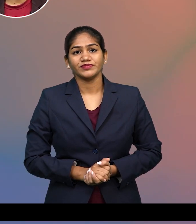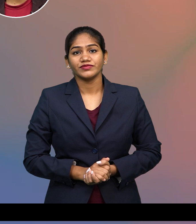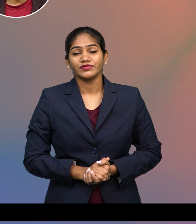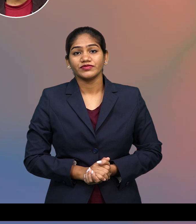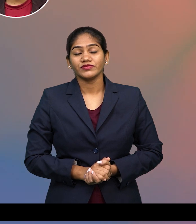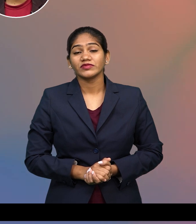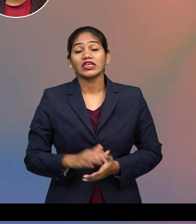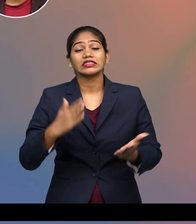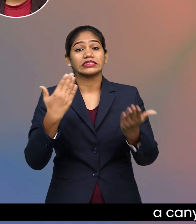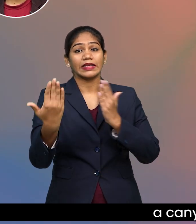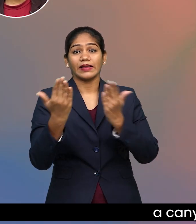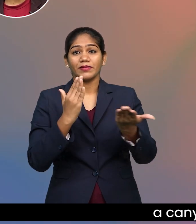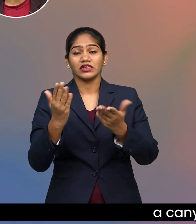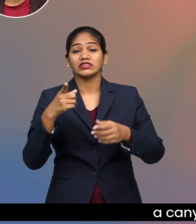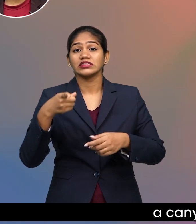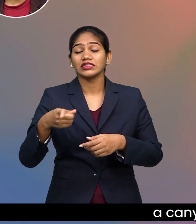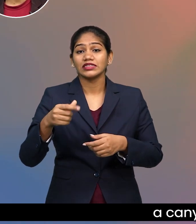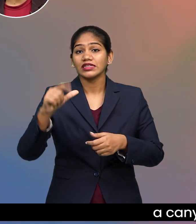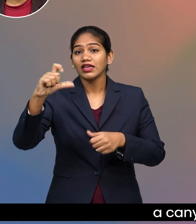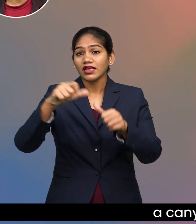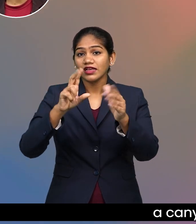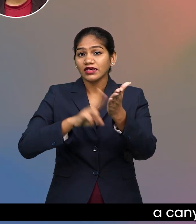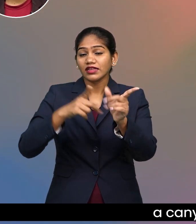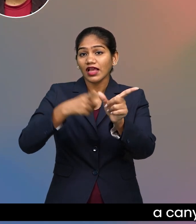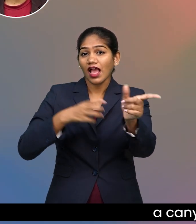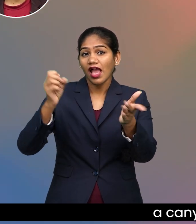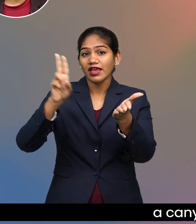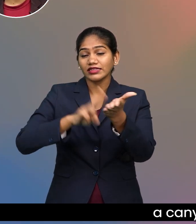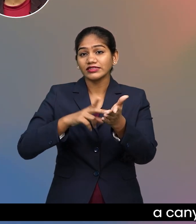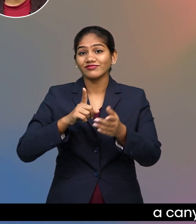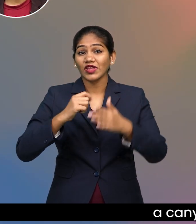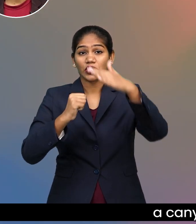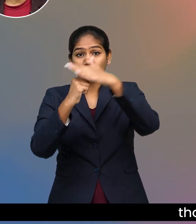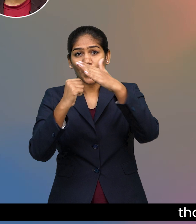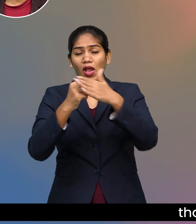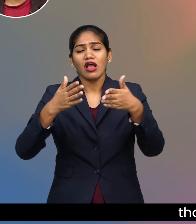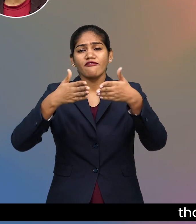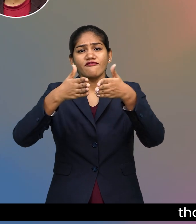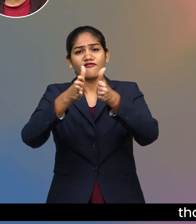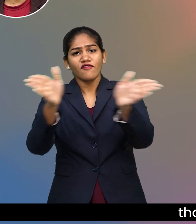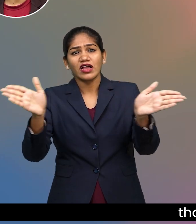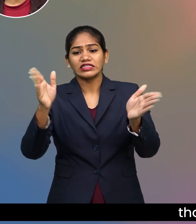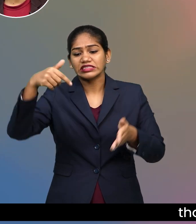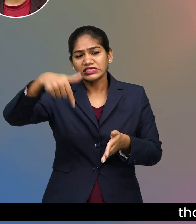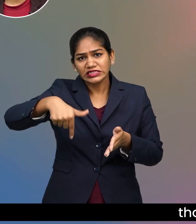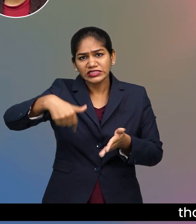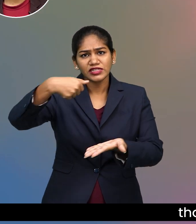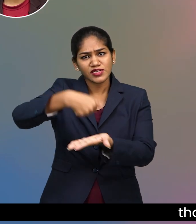In contrast, a canyon is wider at its top than at the